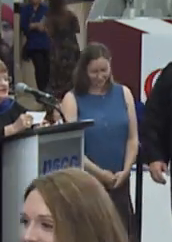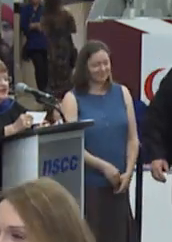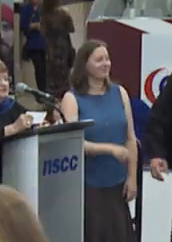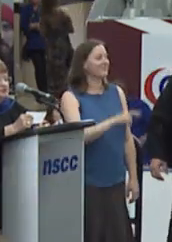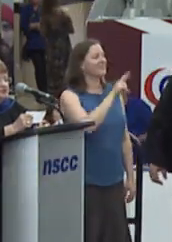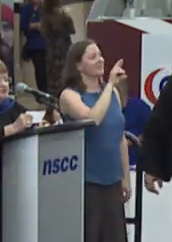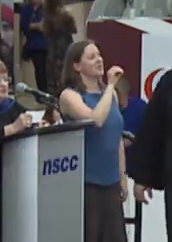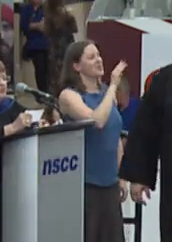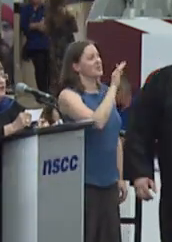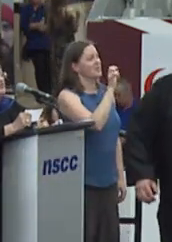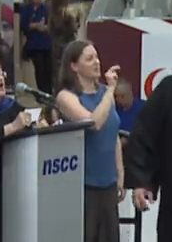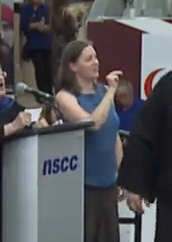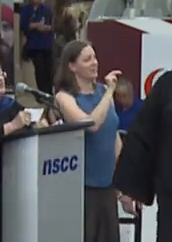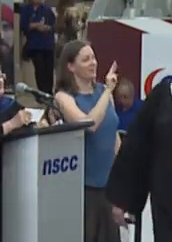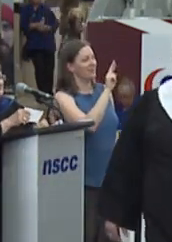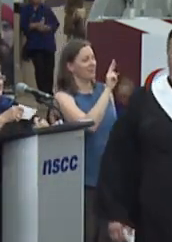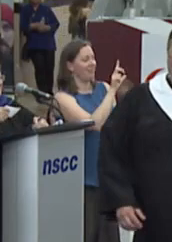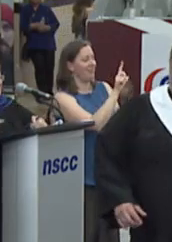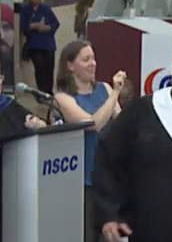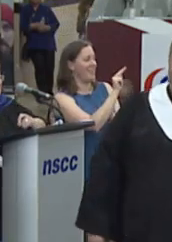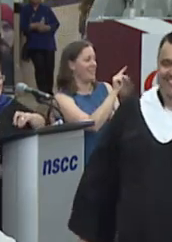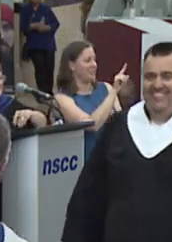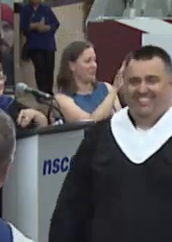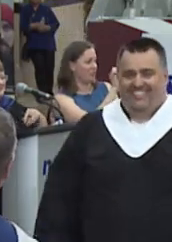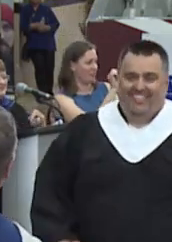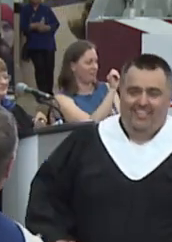Robin Langell with honors.